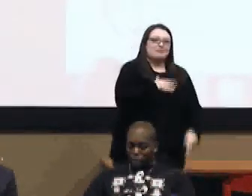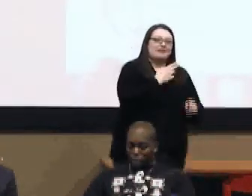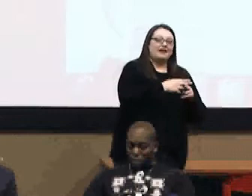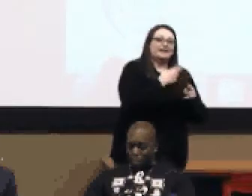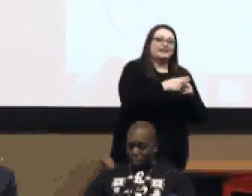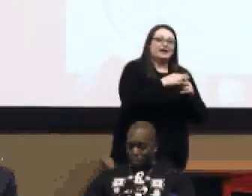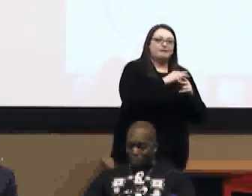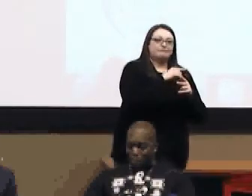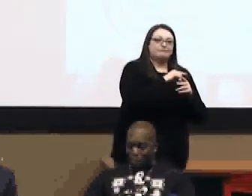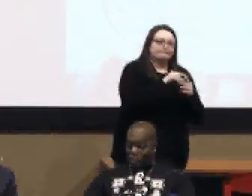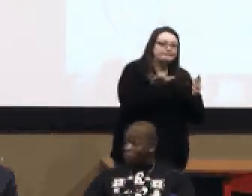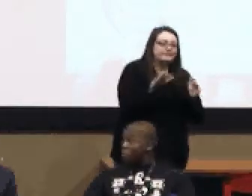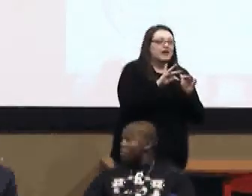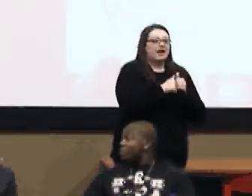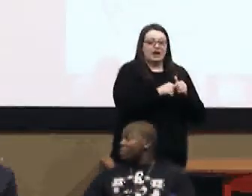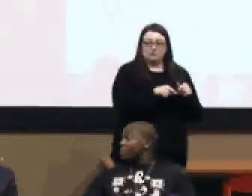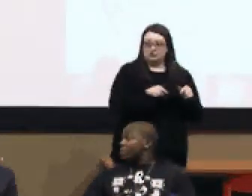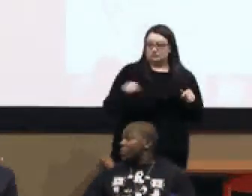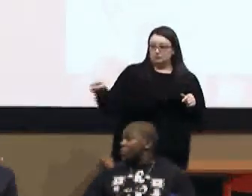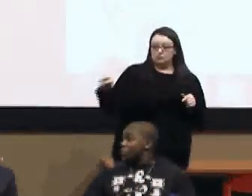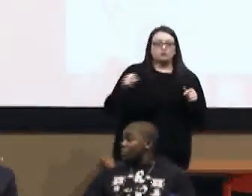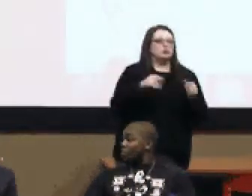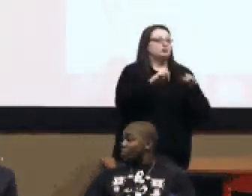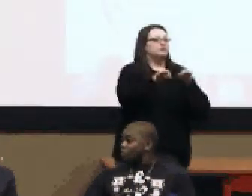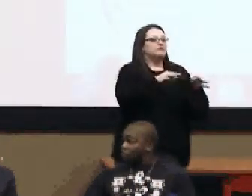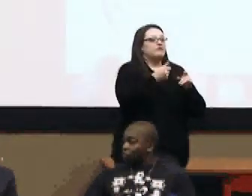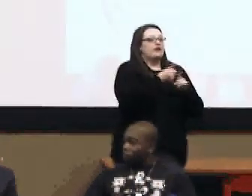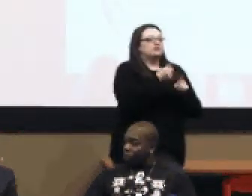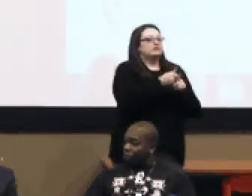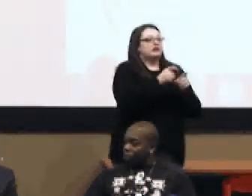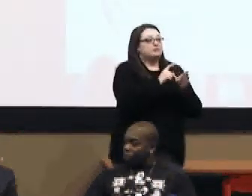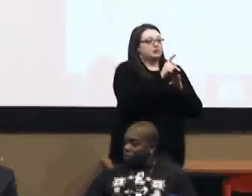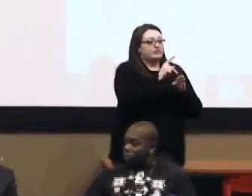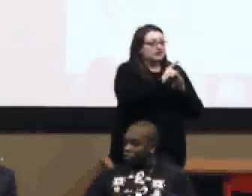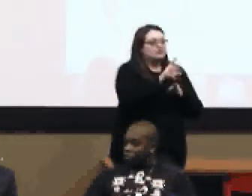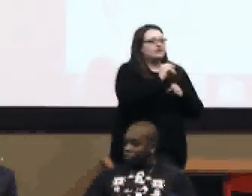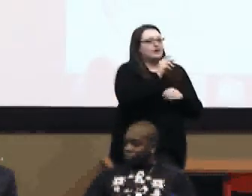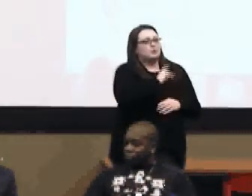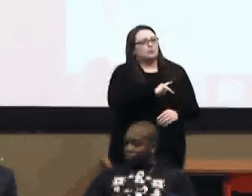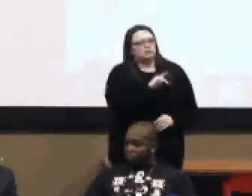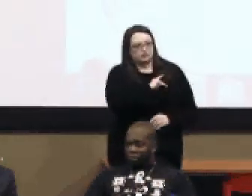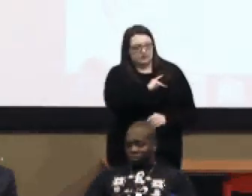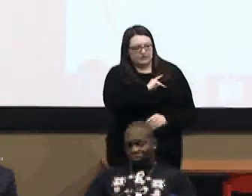so-and-so, how would you three define yourselves professionally and personally?